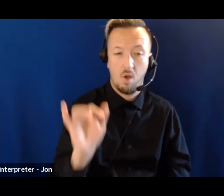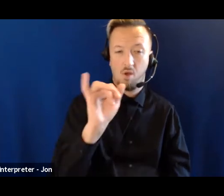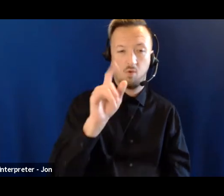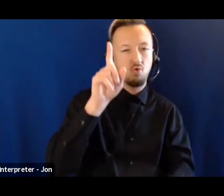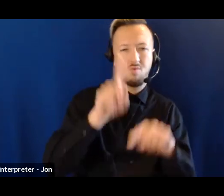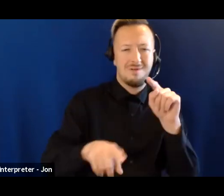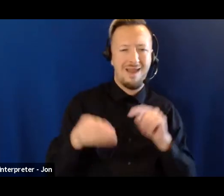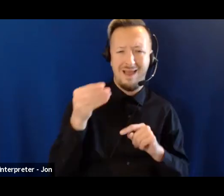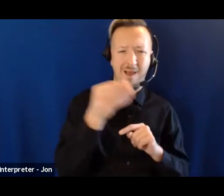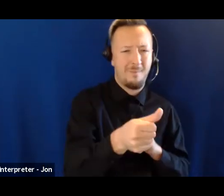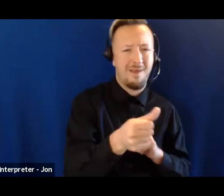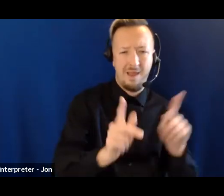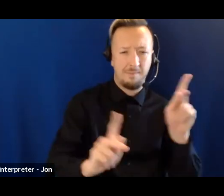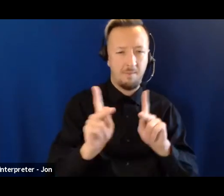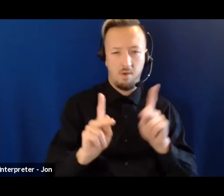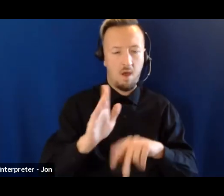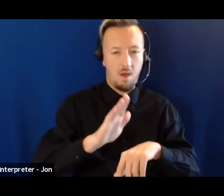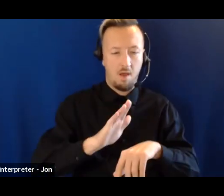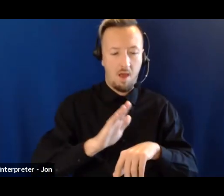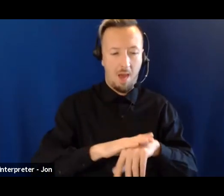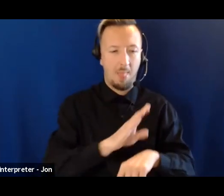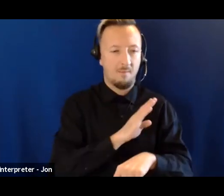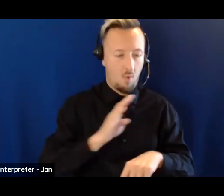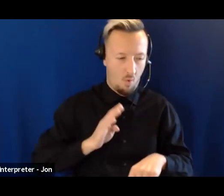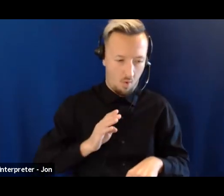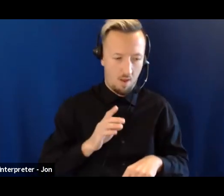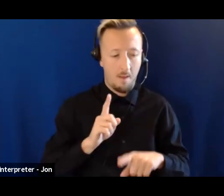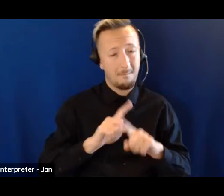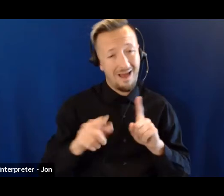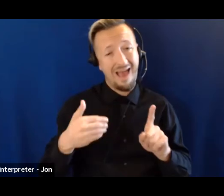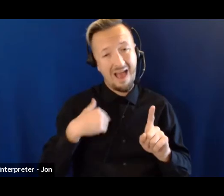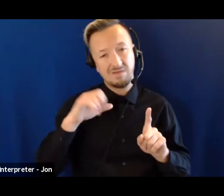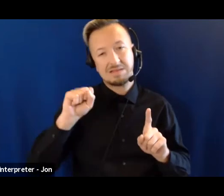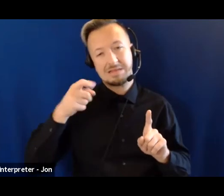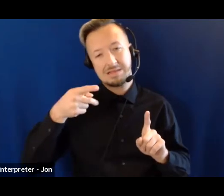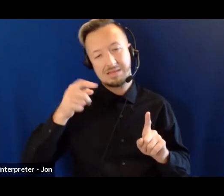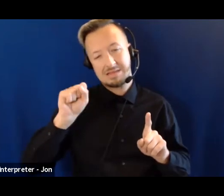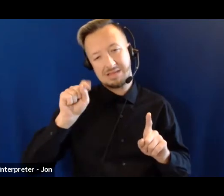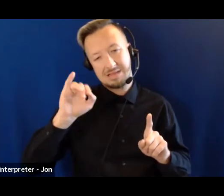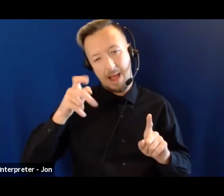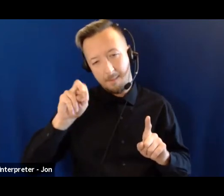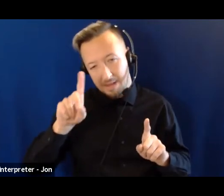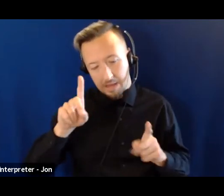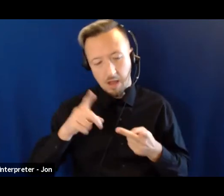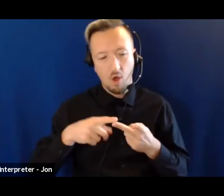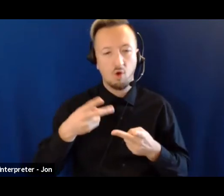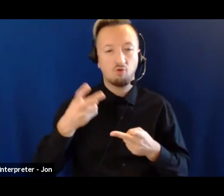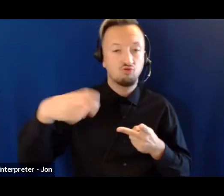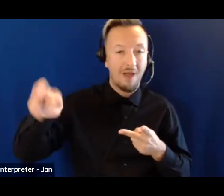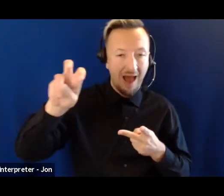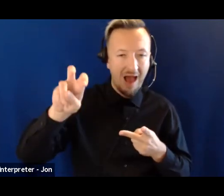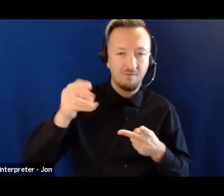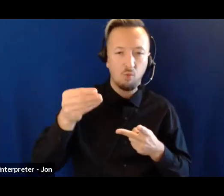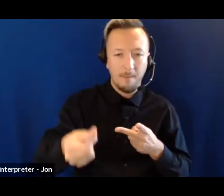obviously to be on the board, but there are stipends and, you know, travel reimbursement and stuff like that. So, you know, this